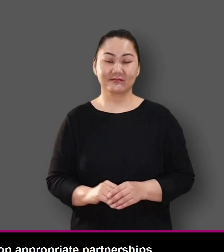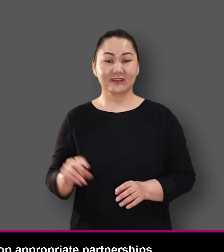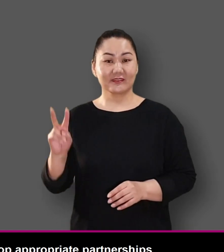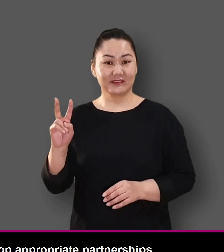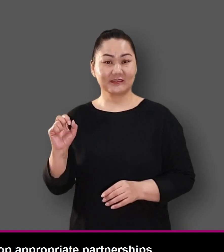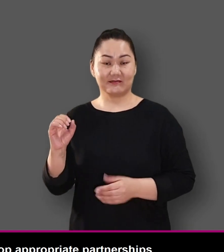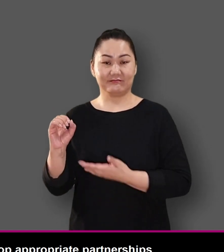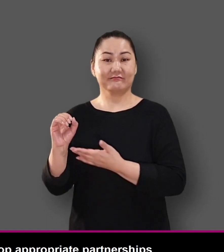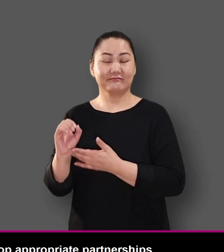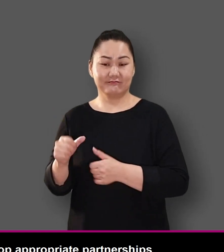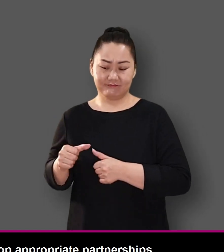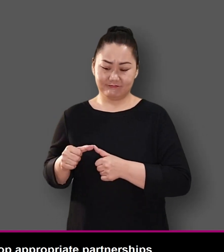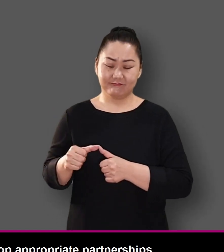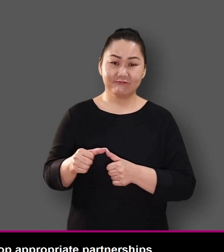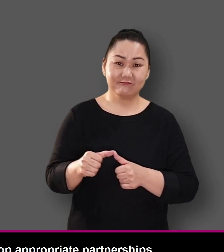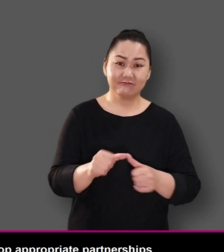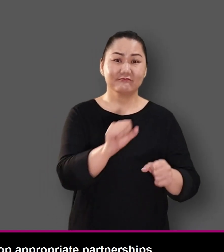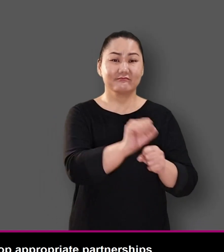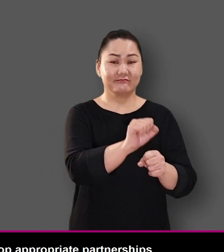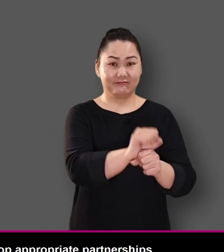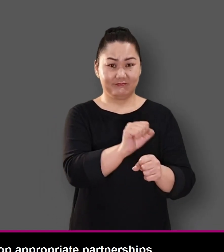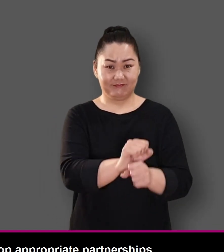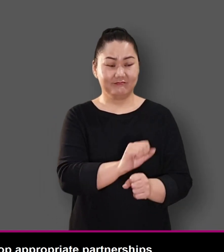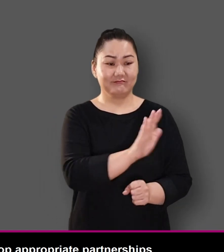We will strive to develop appropriate partnerships